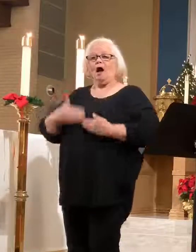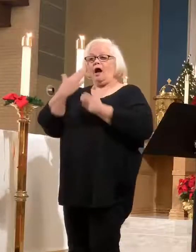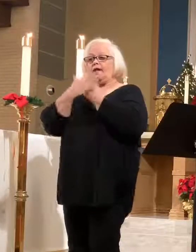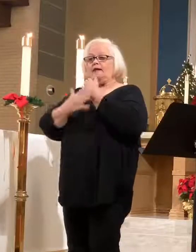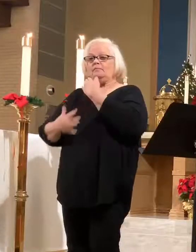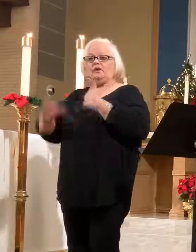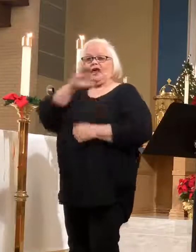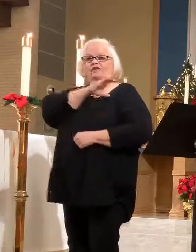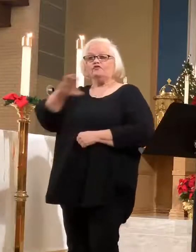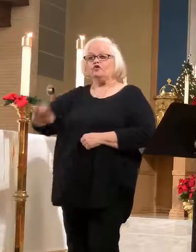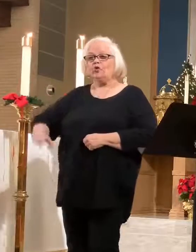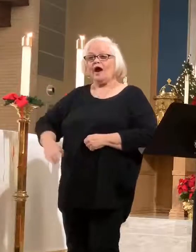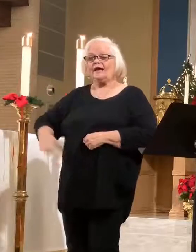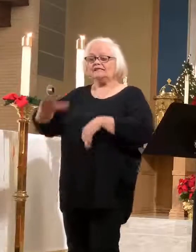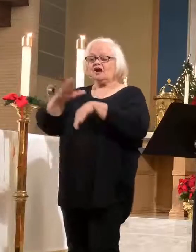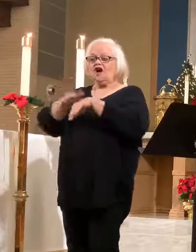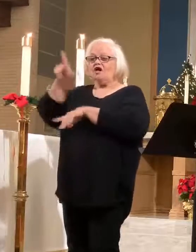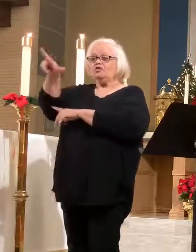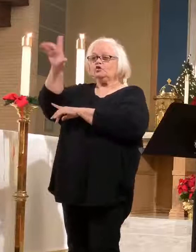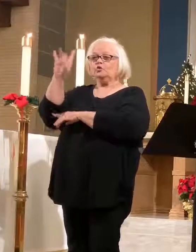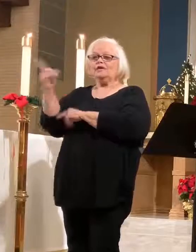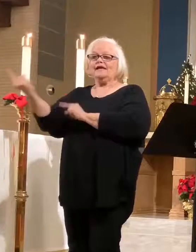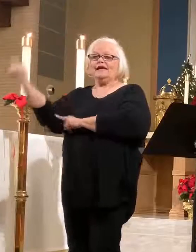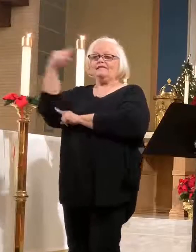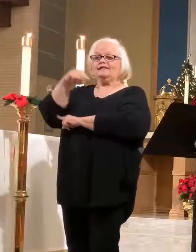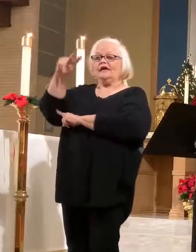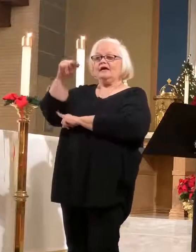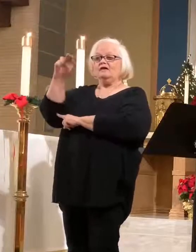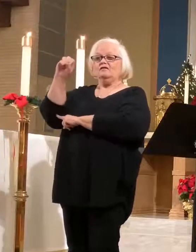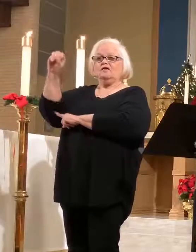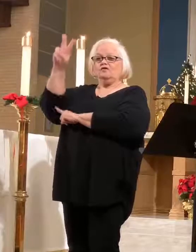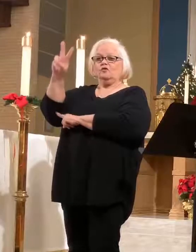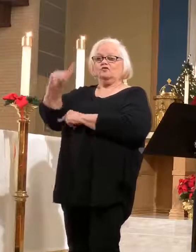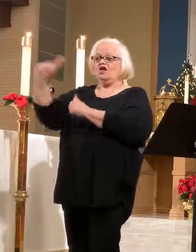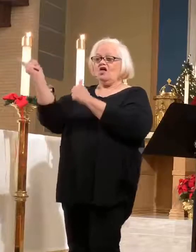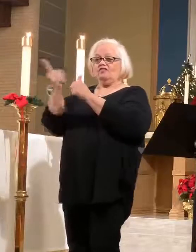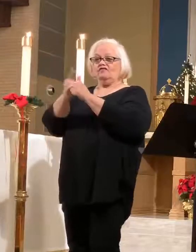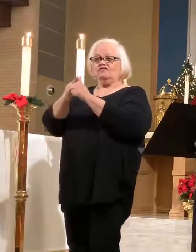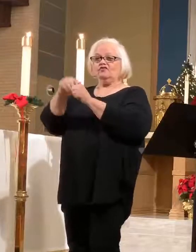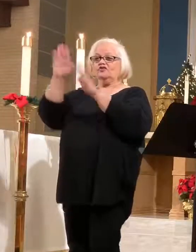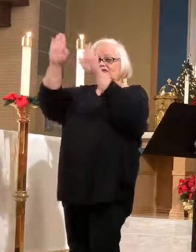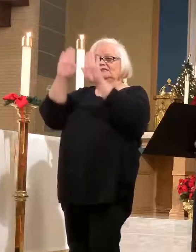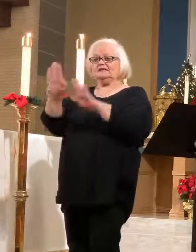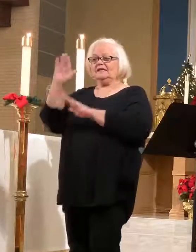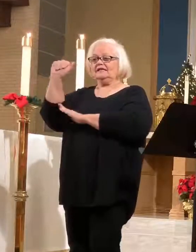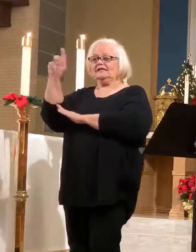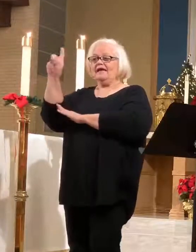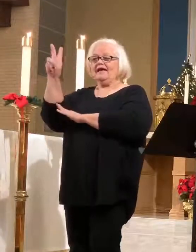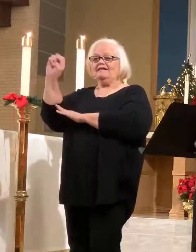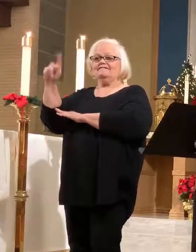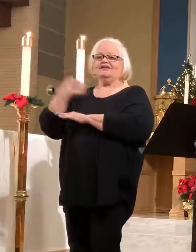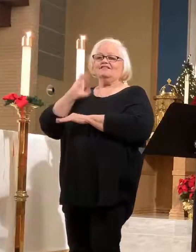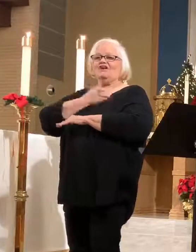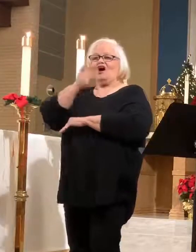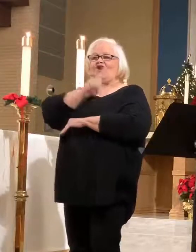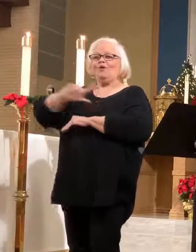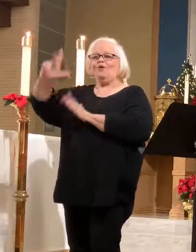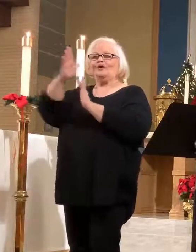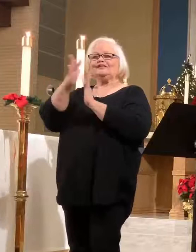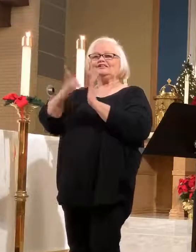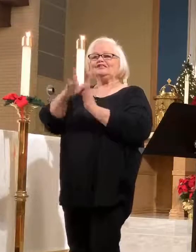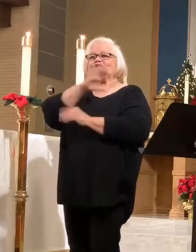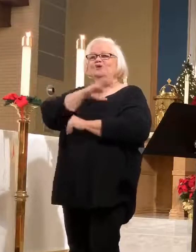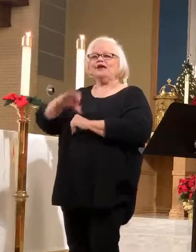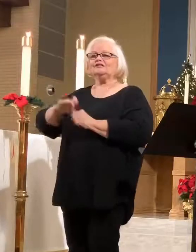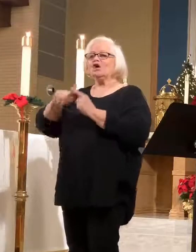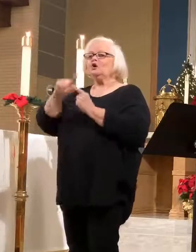Christ. On the 28th day of November, the first Sunday of Advent of our Lord Jesus Christ, to